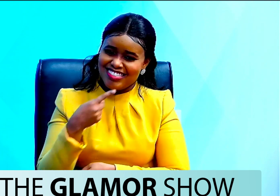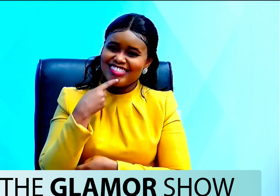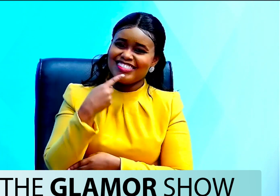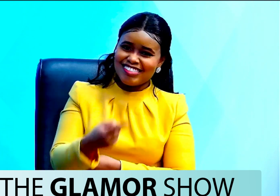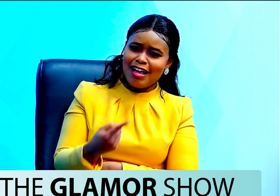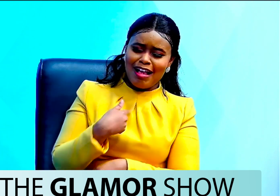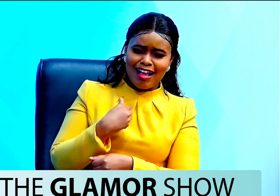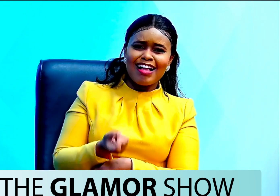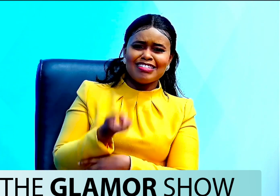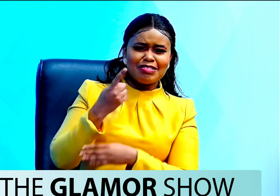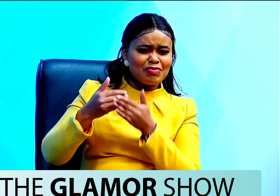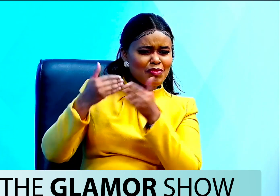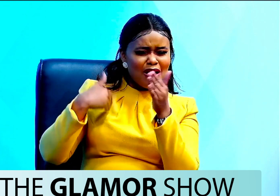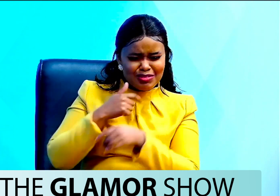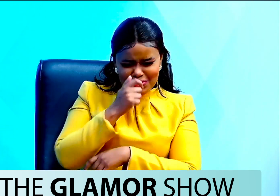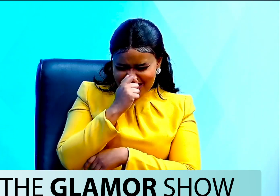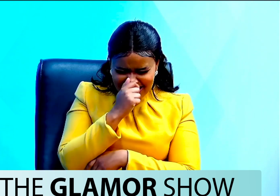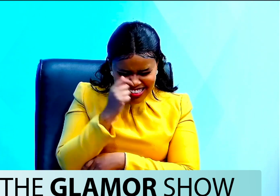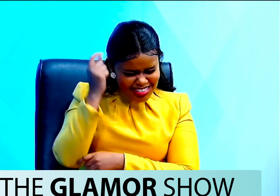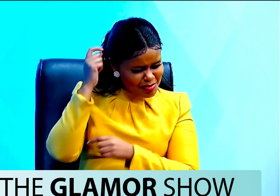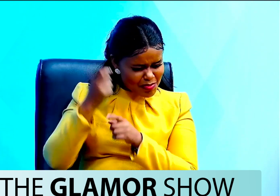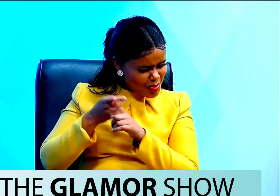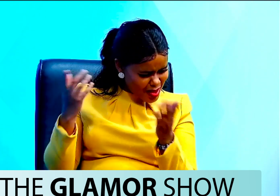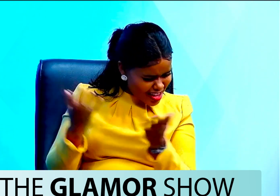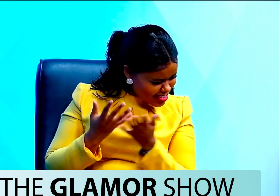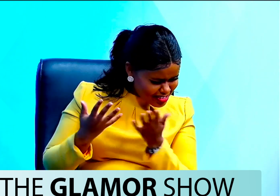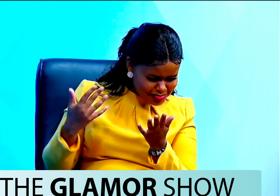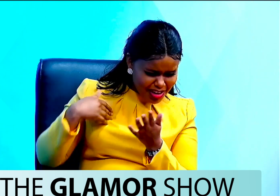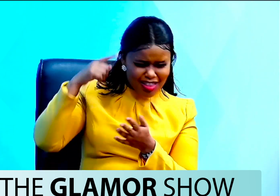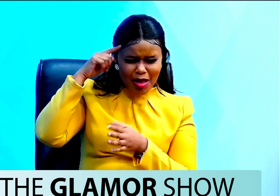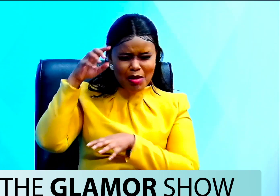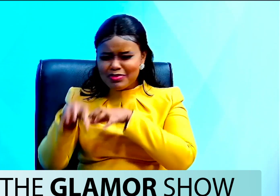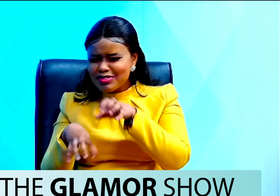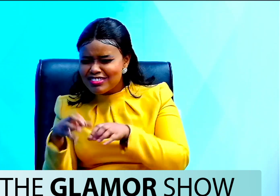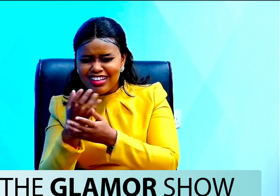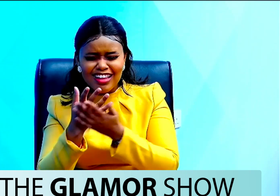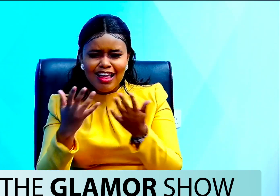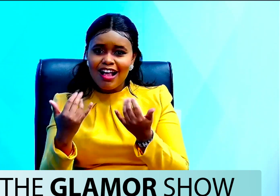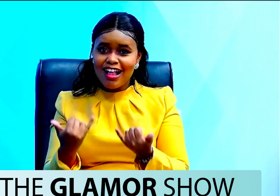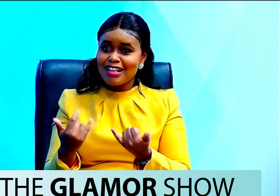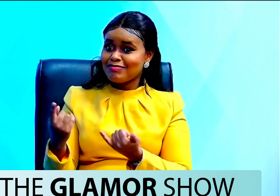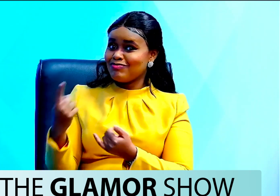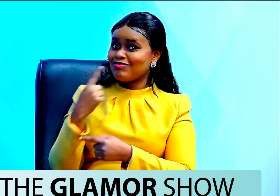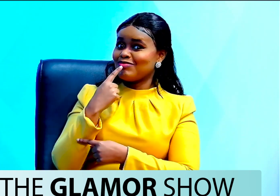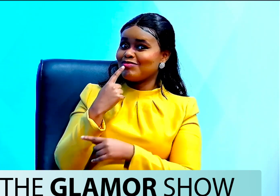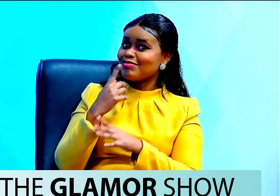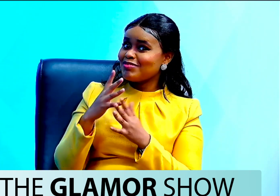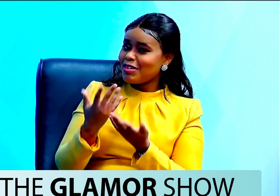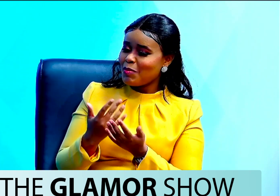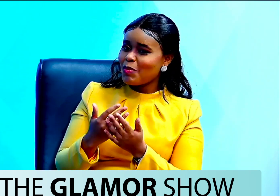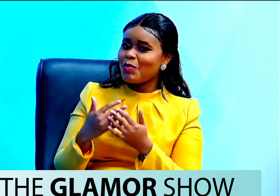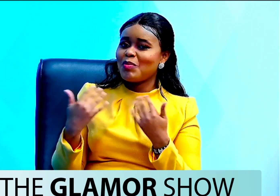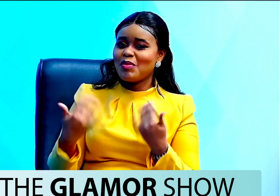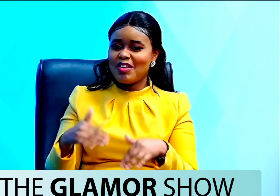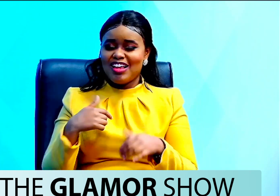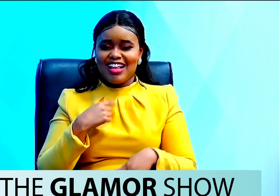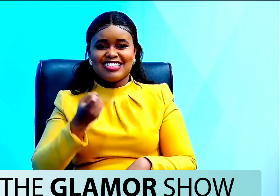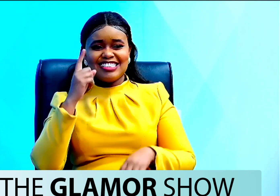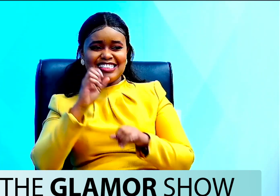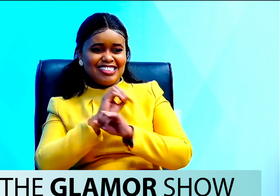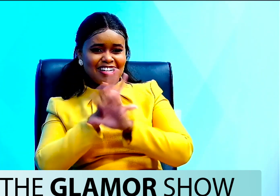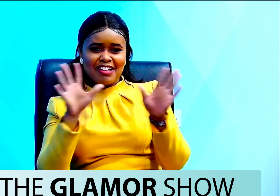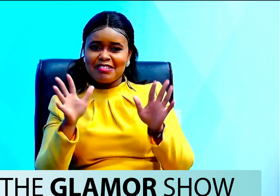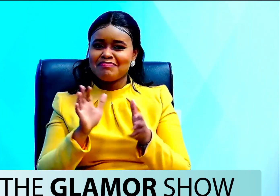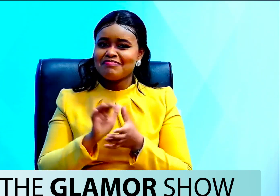I hope that is clear for everyone who was going around with the rumor, because sometimes people will be curious saying maybe we get the